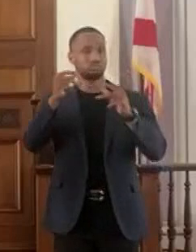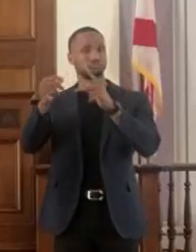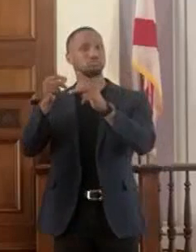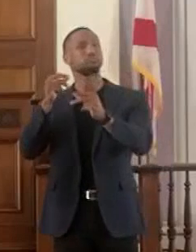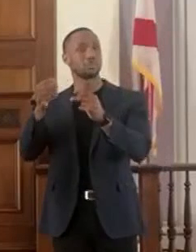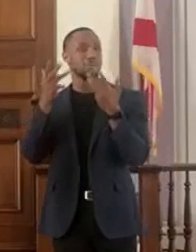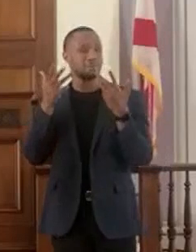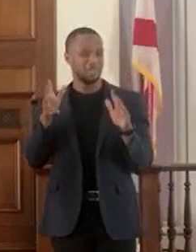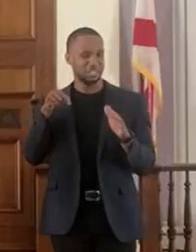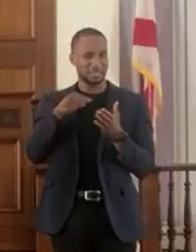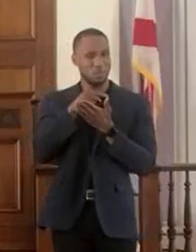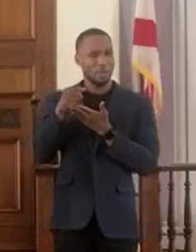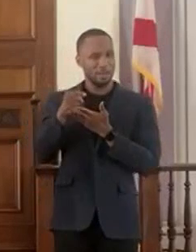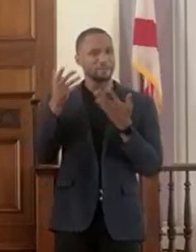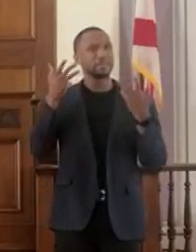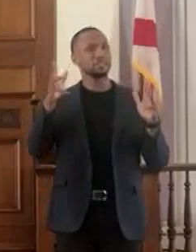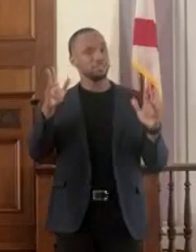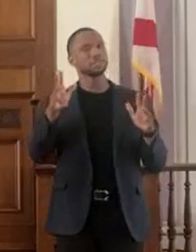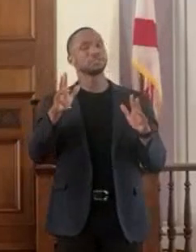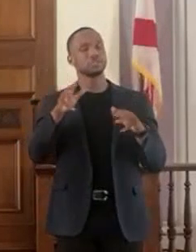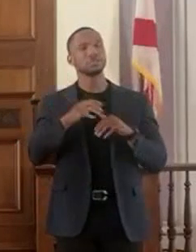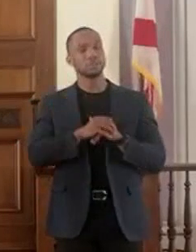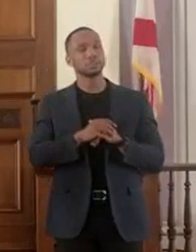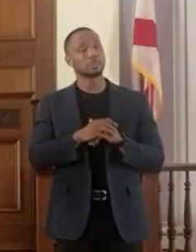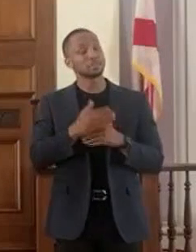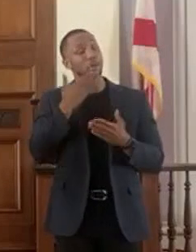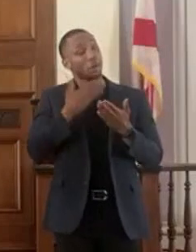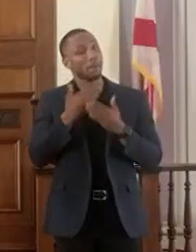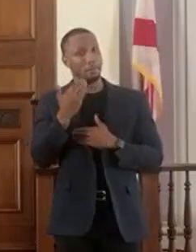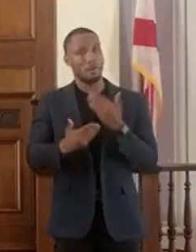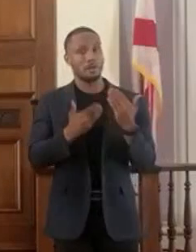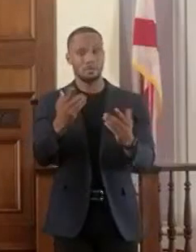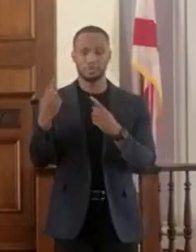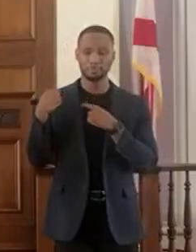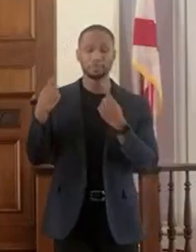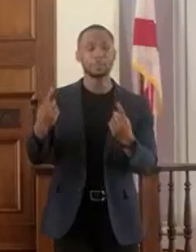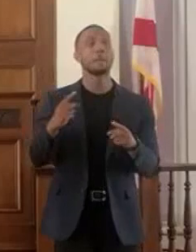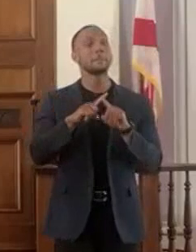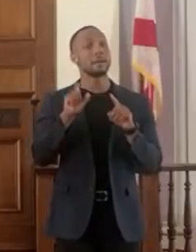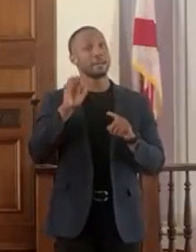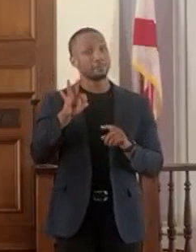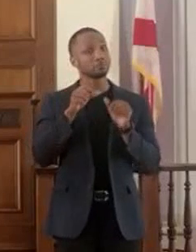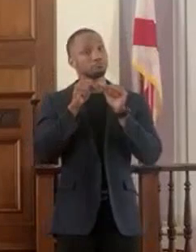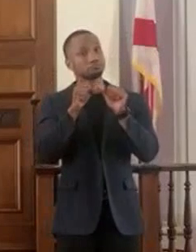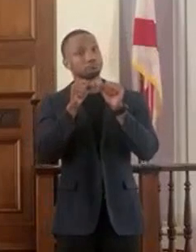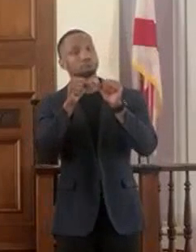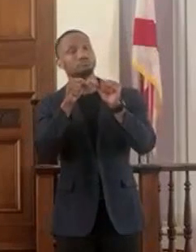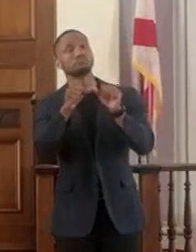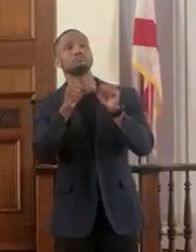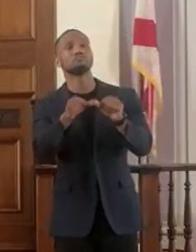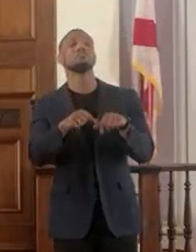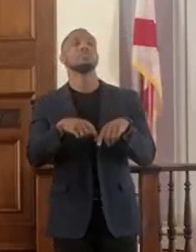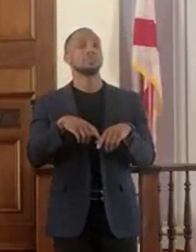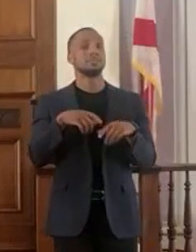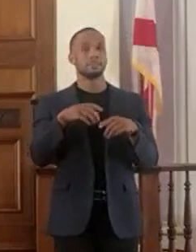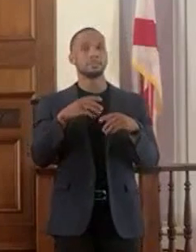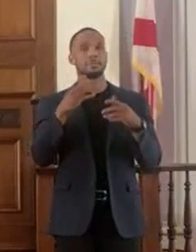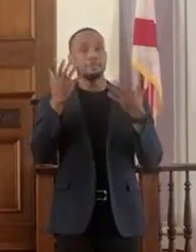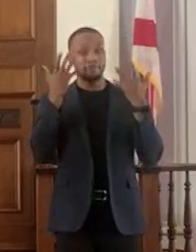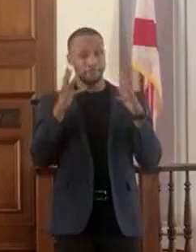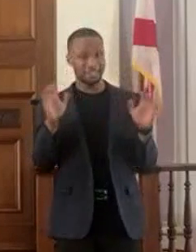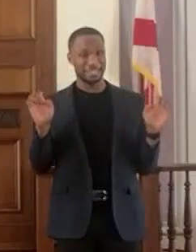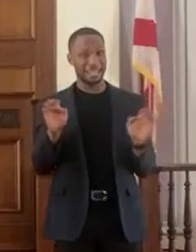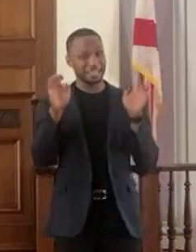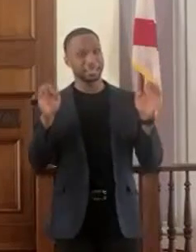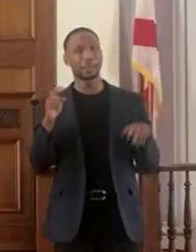administered already this week, even before the weekend. That's good progress. But if we keep it up and get through Easter, I